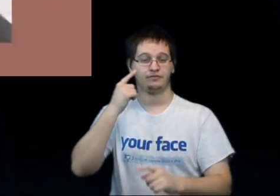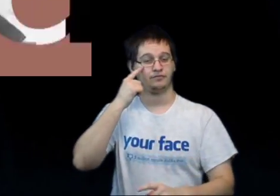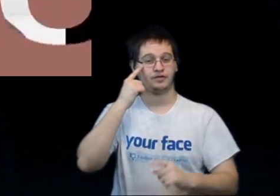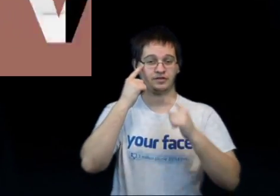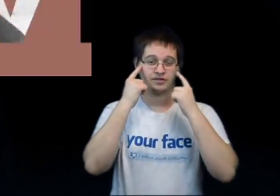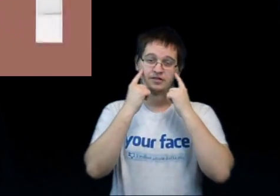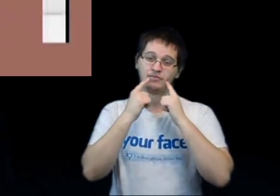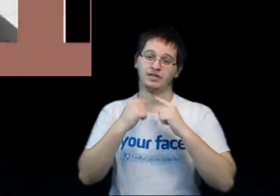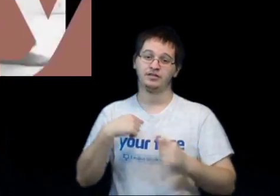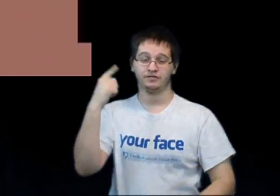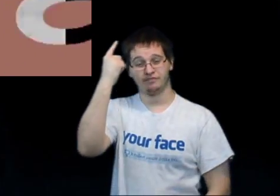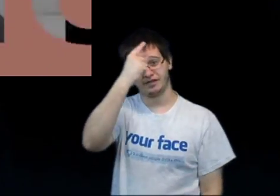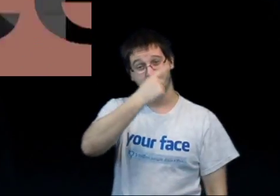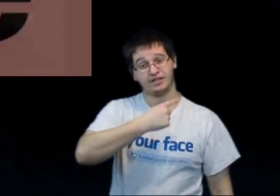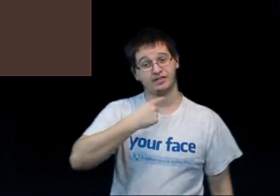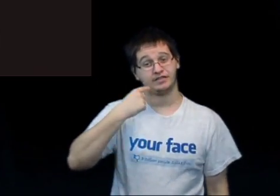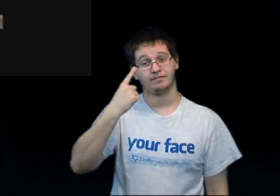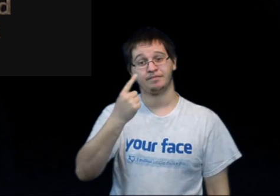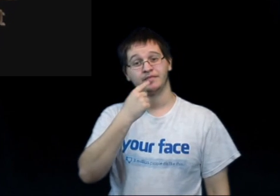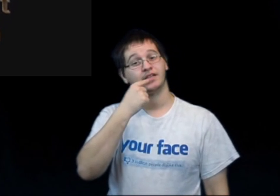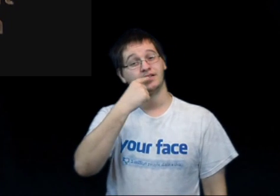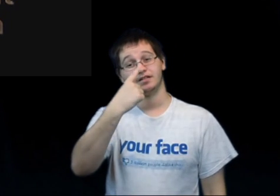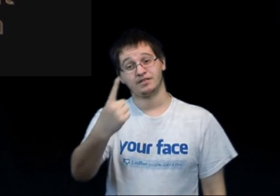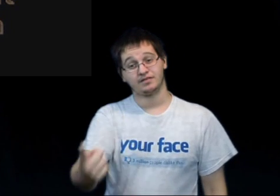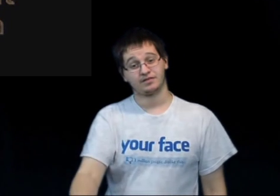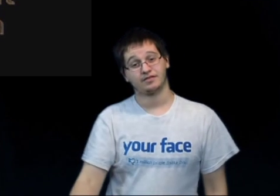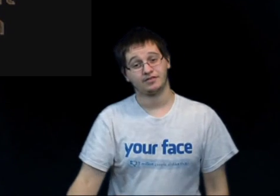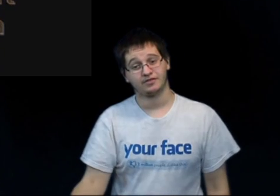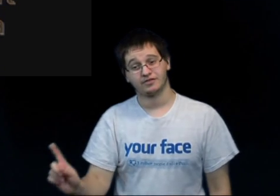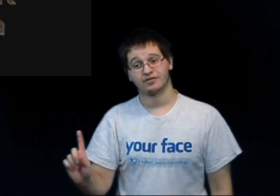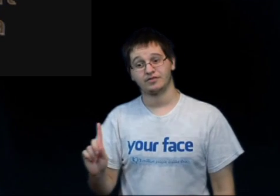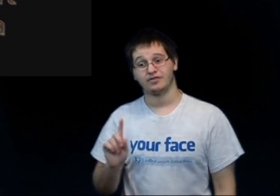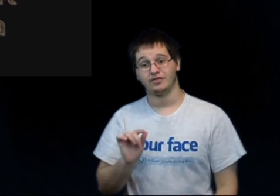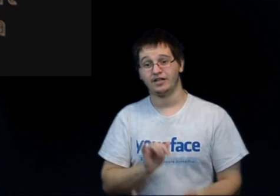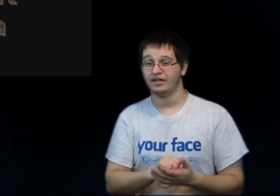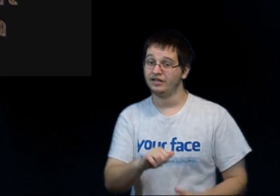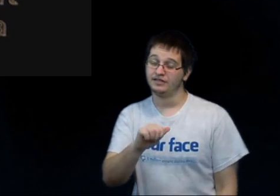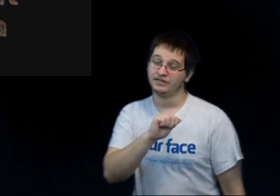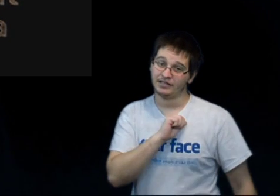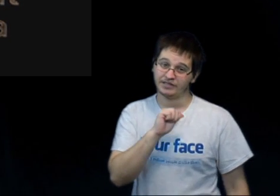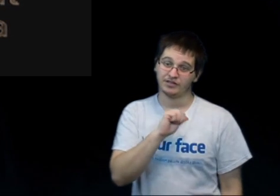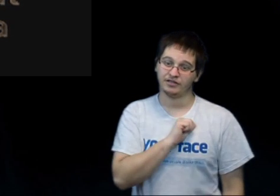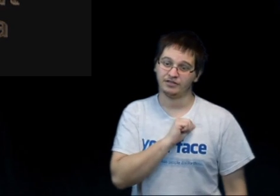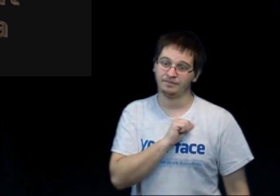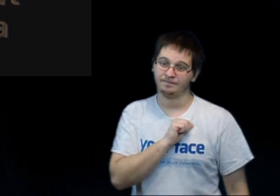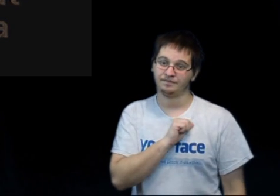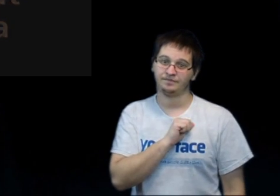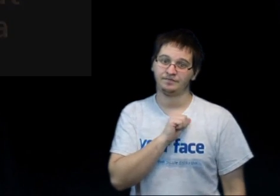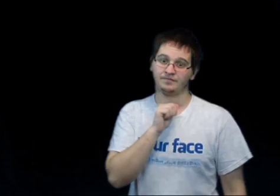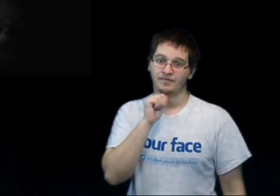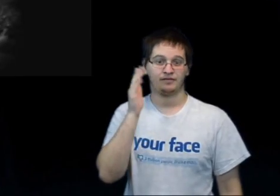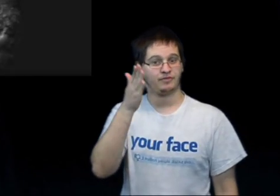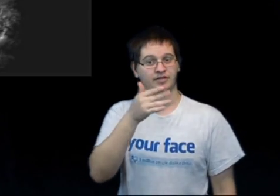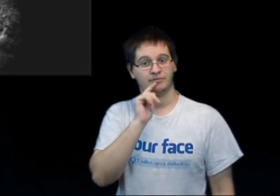felt the tears run down my face And I told her that Alyssa